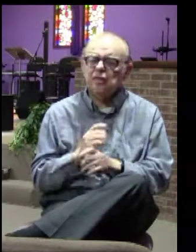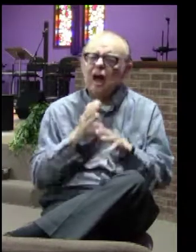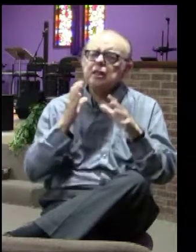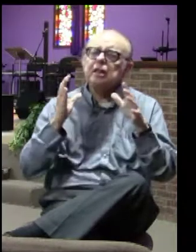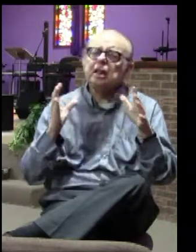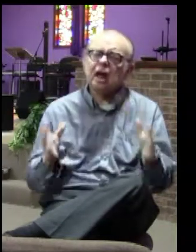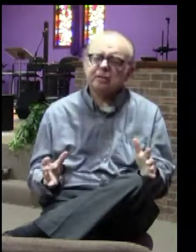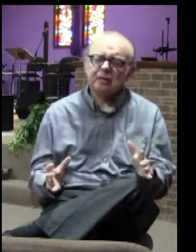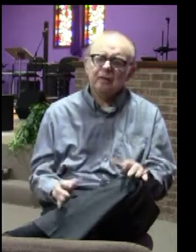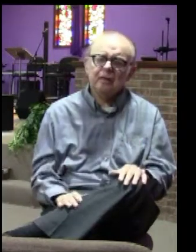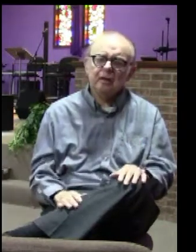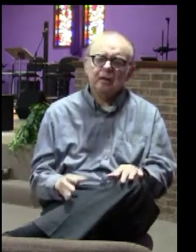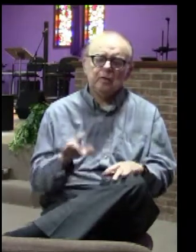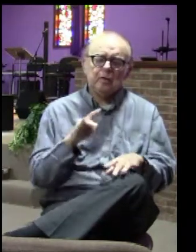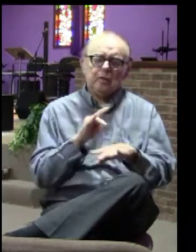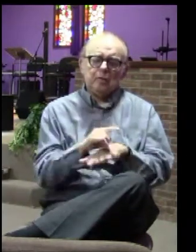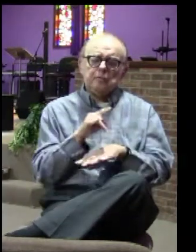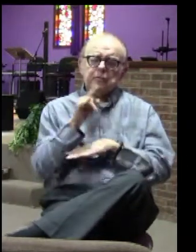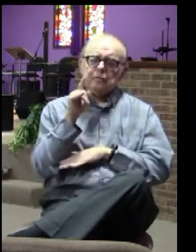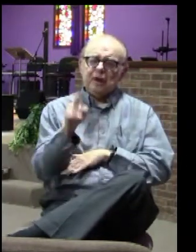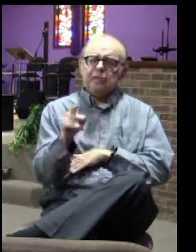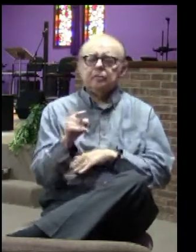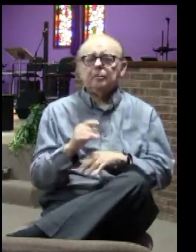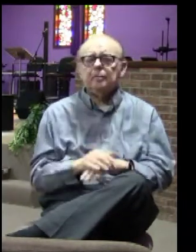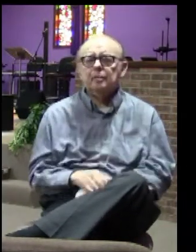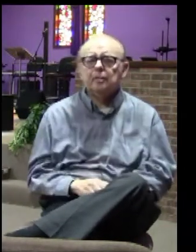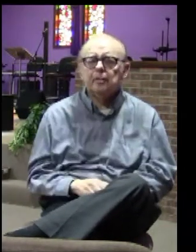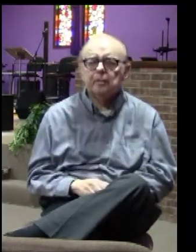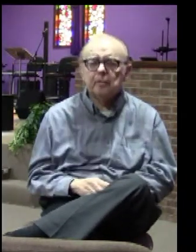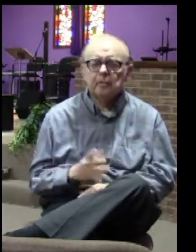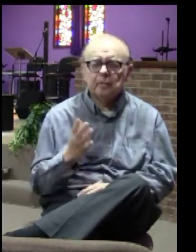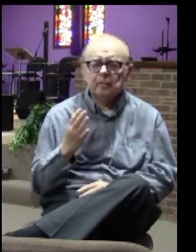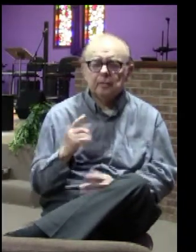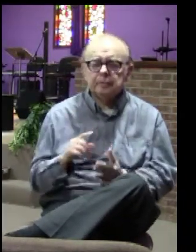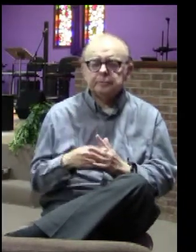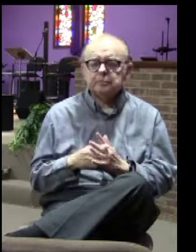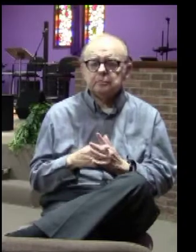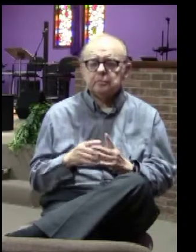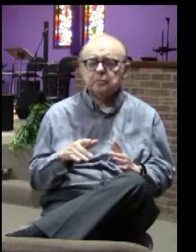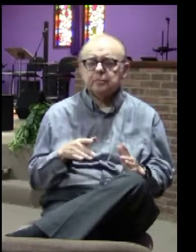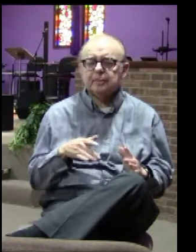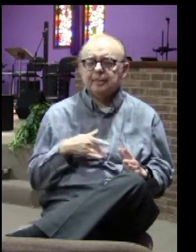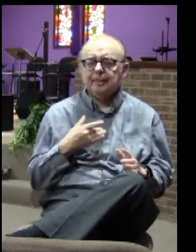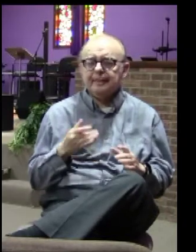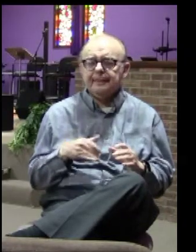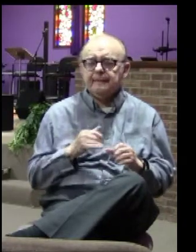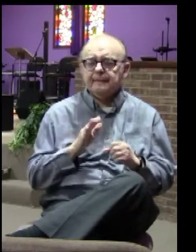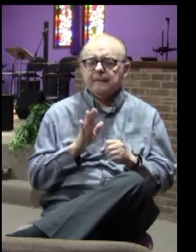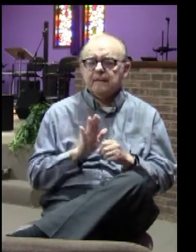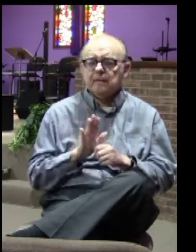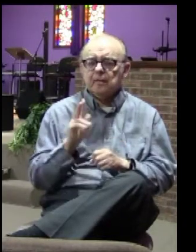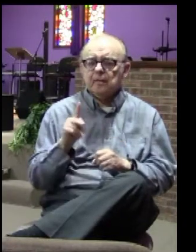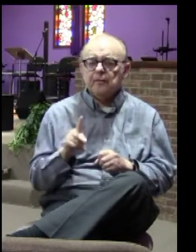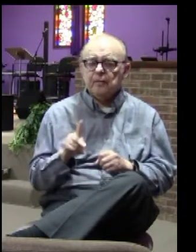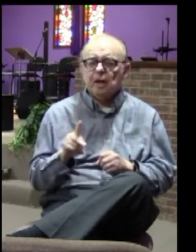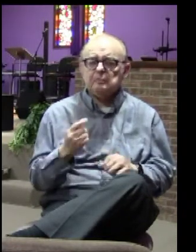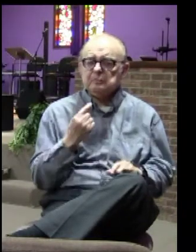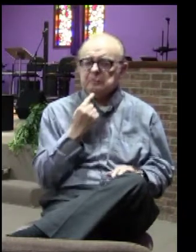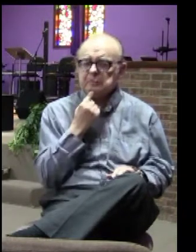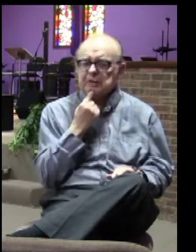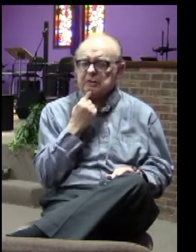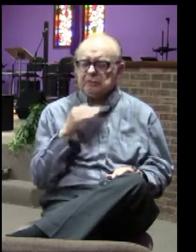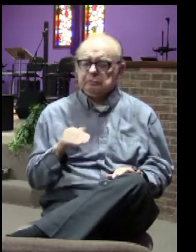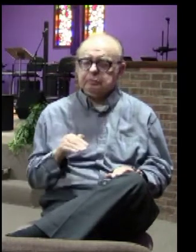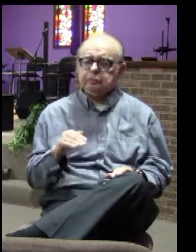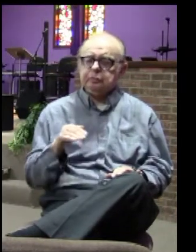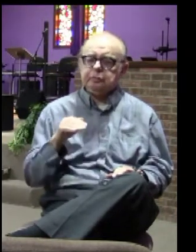much betrays you, there begins to fill up this thing of bitterness